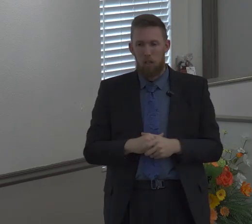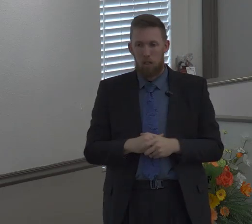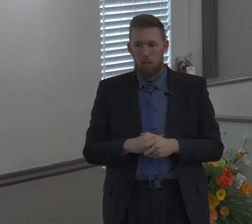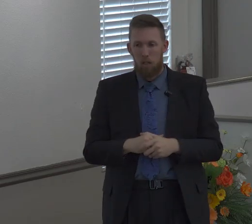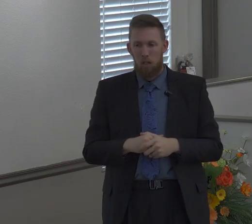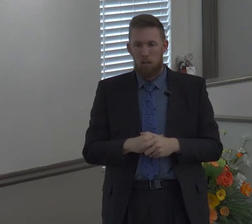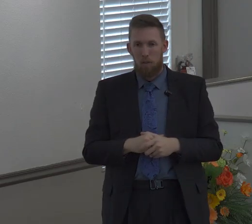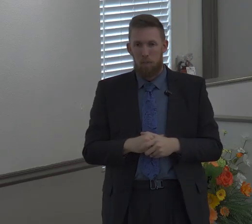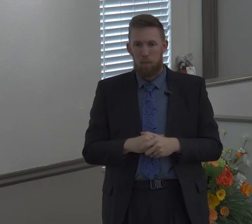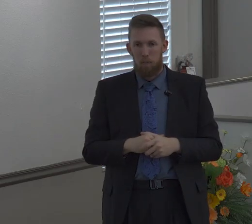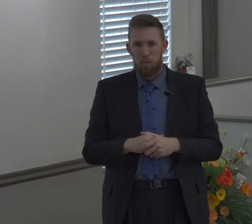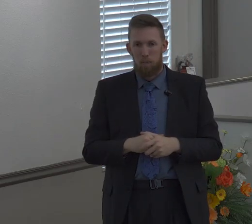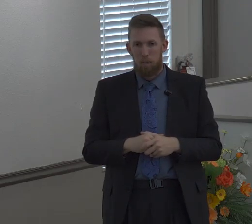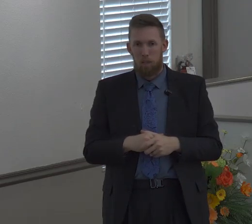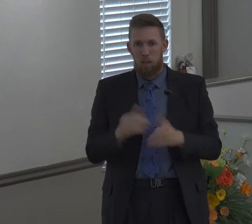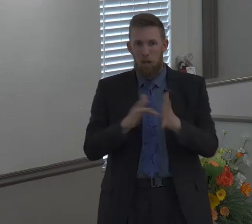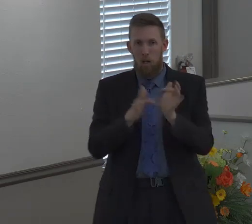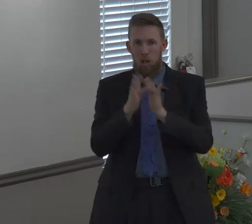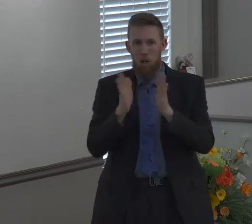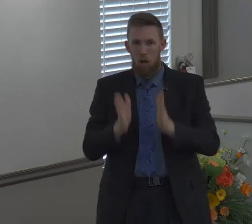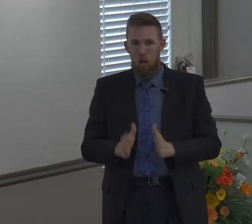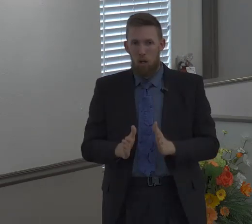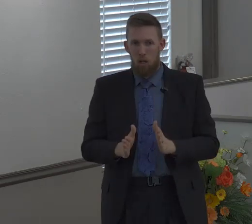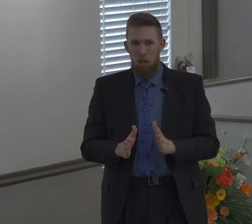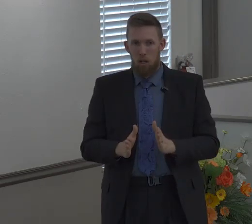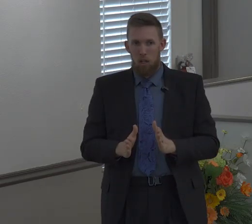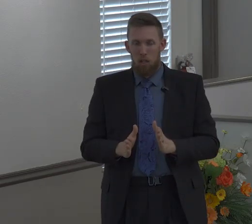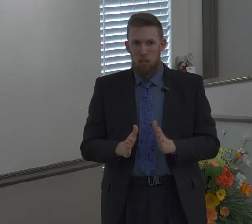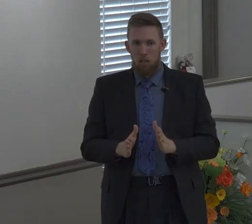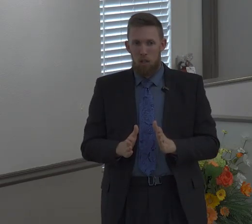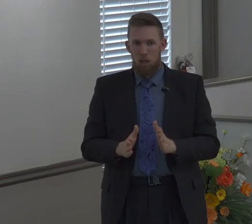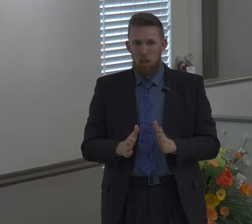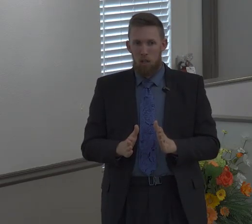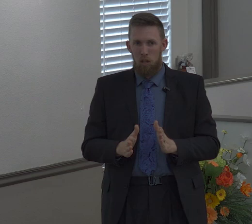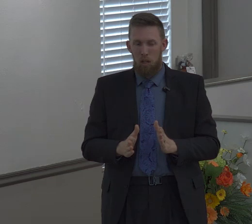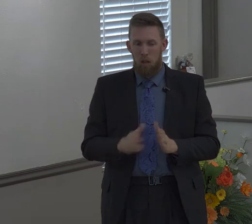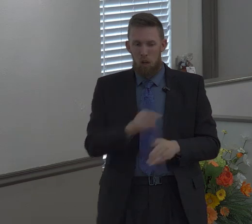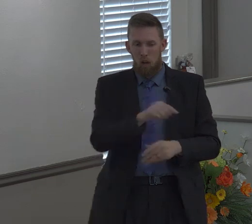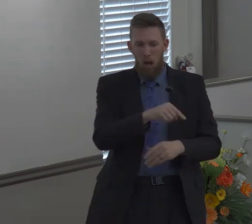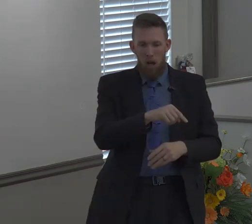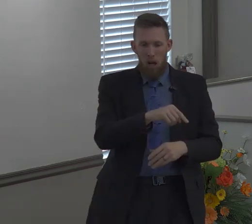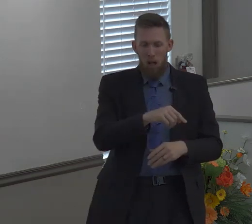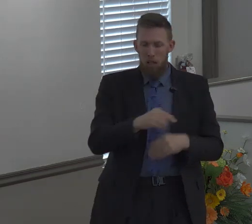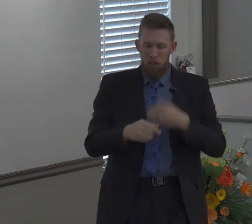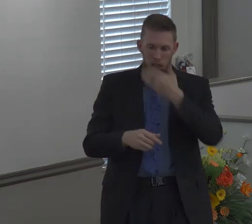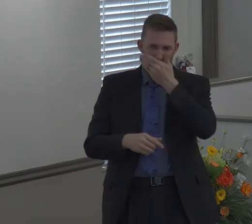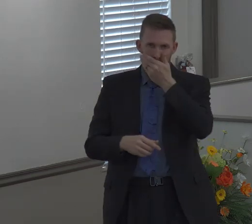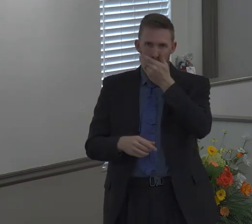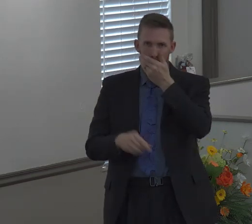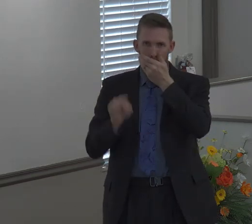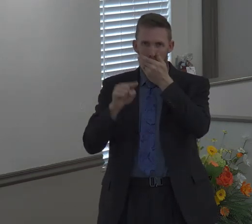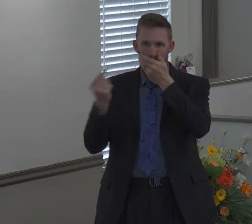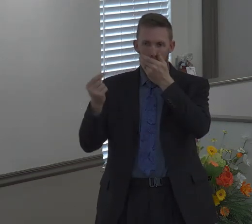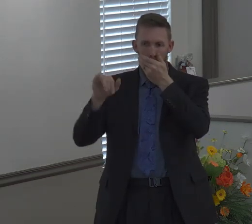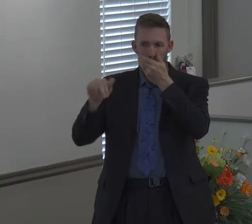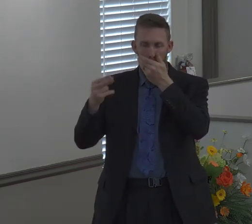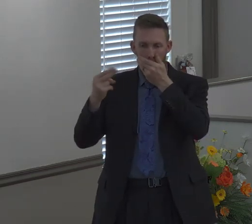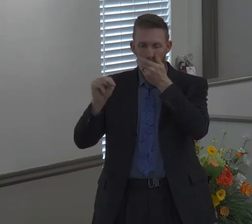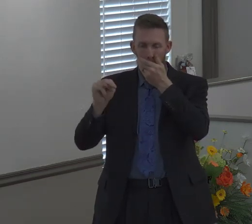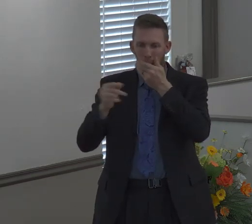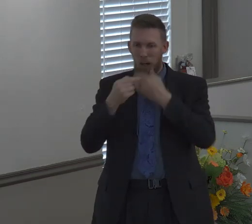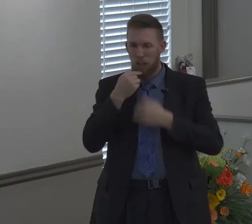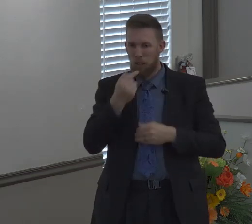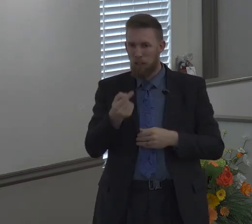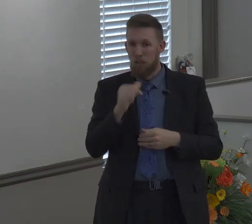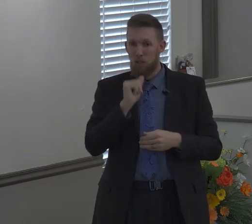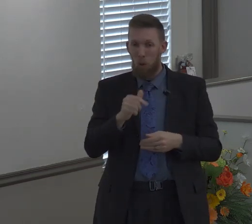others are deceptive. Christians are told in 1 John chapter 4, verse 1, listen to this. Beloved,